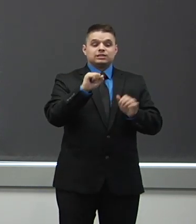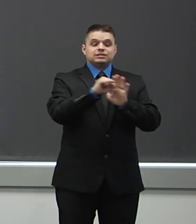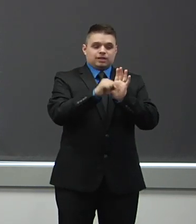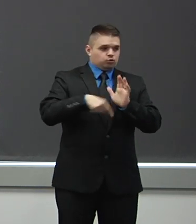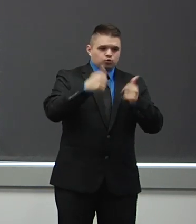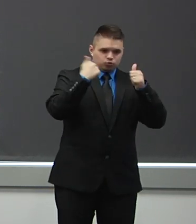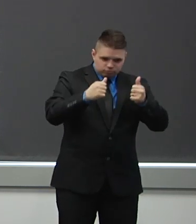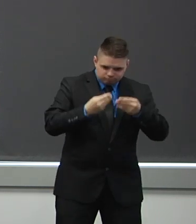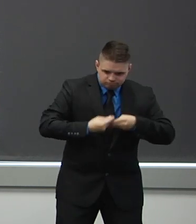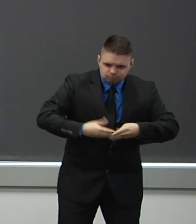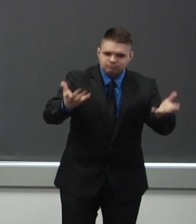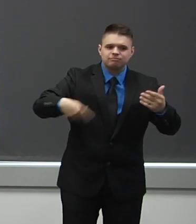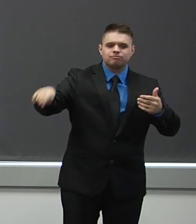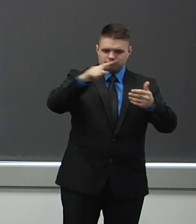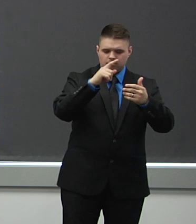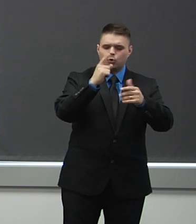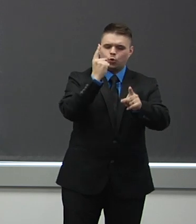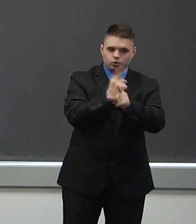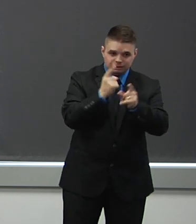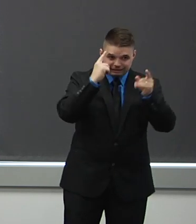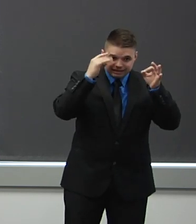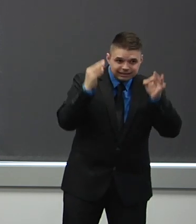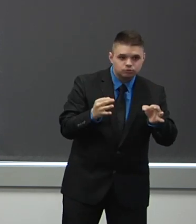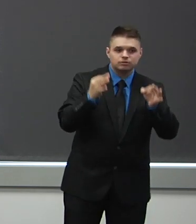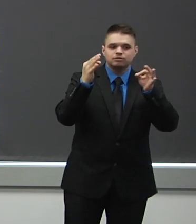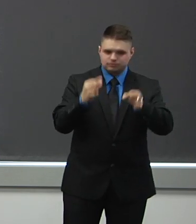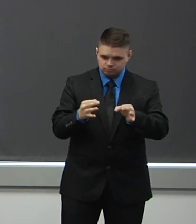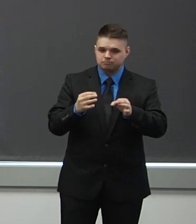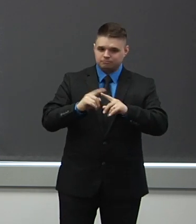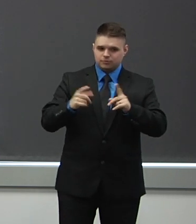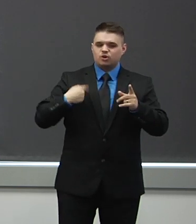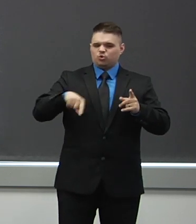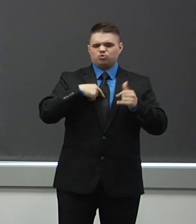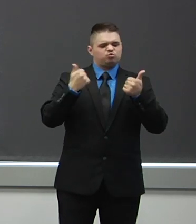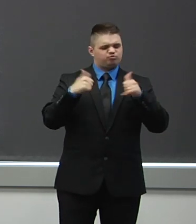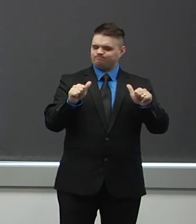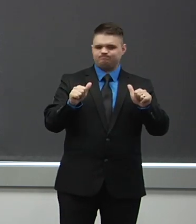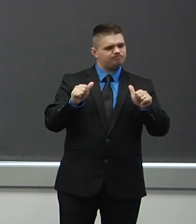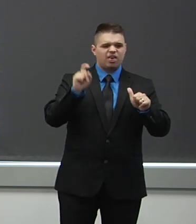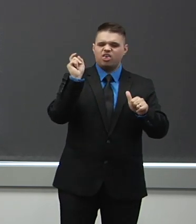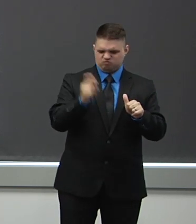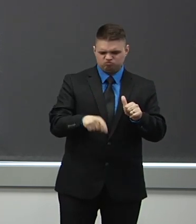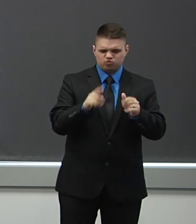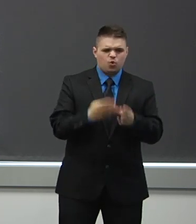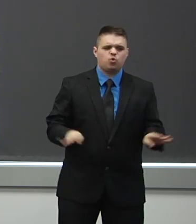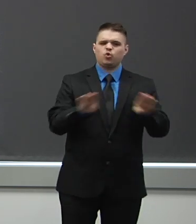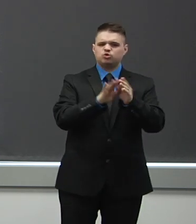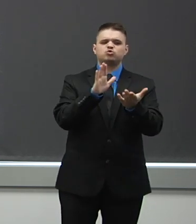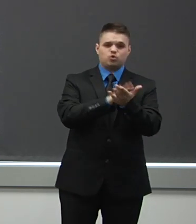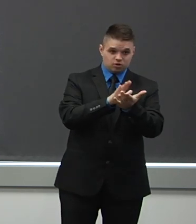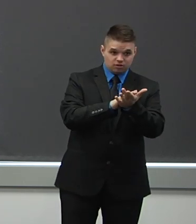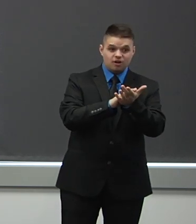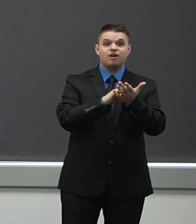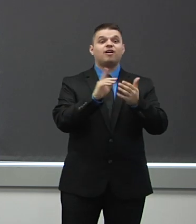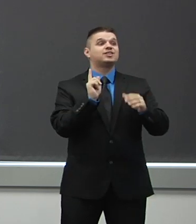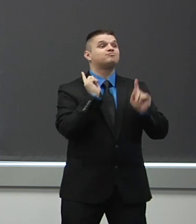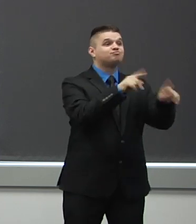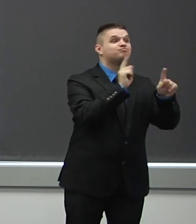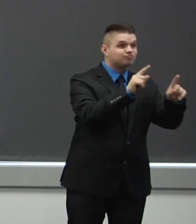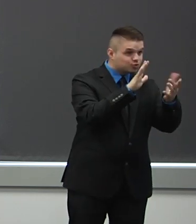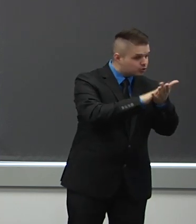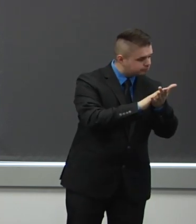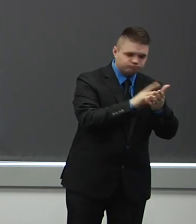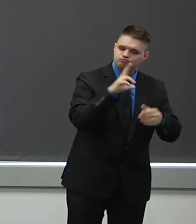certainty by announcing the decision today to close in-person classes for the remainder of the school